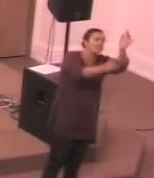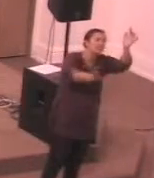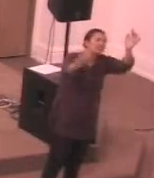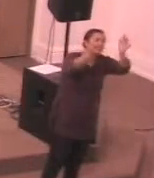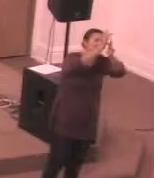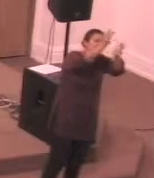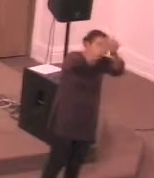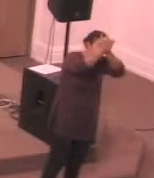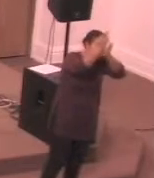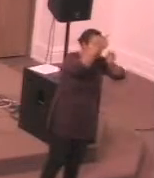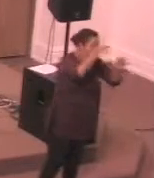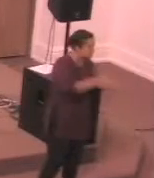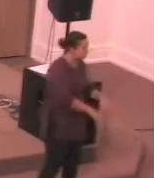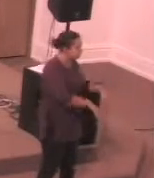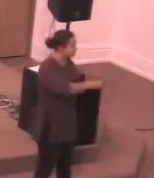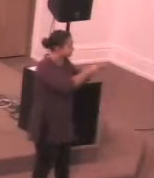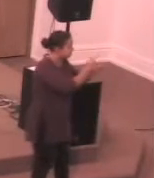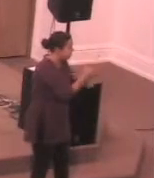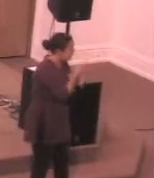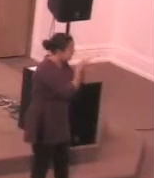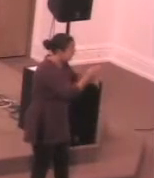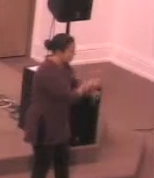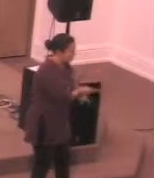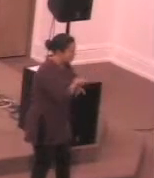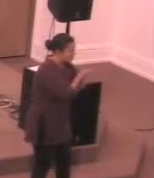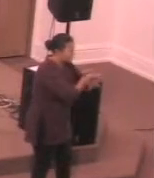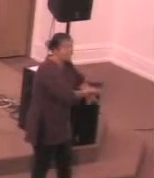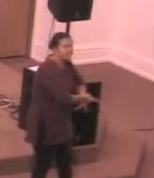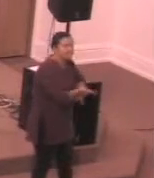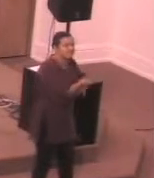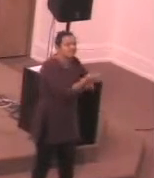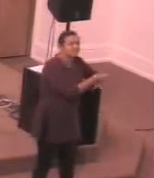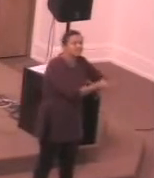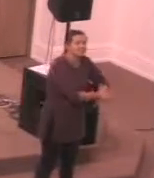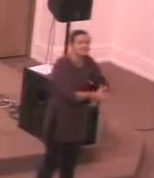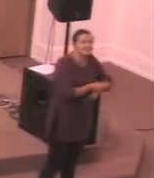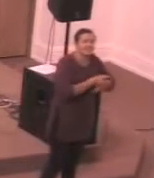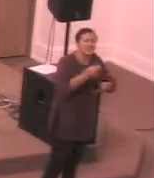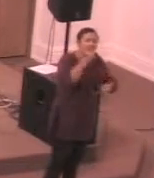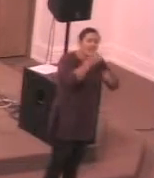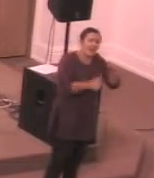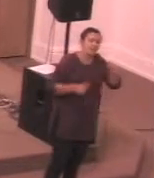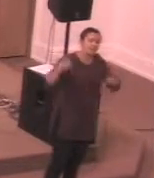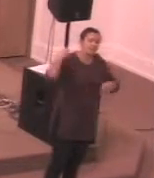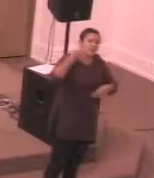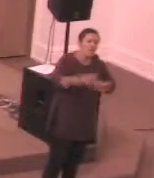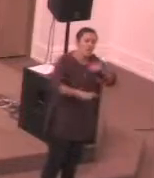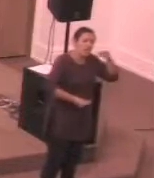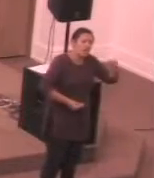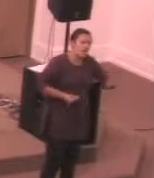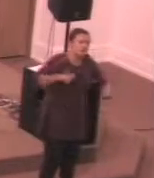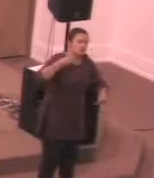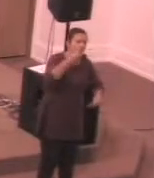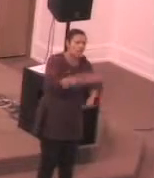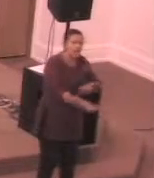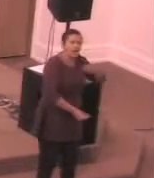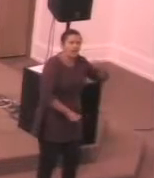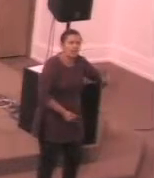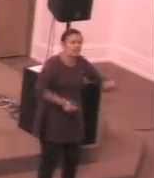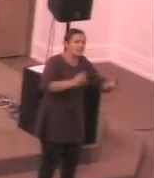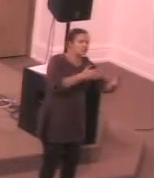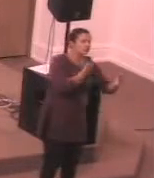your name, hallelujah. And every generation joins